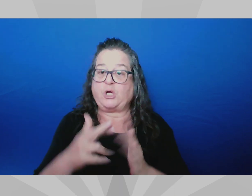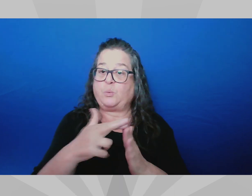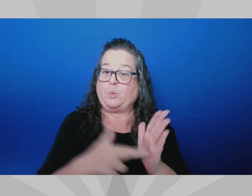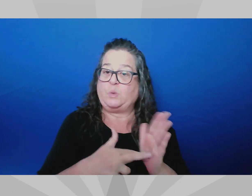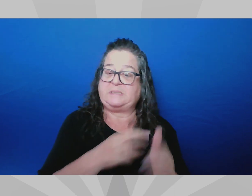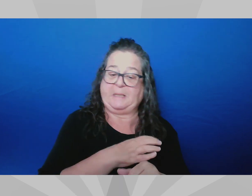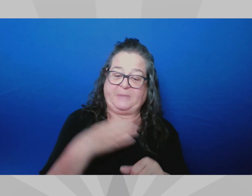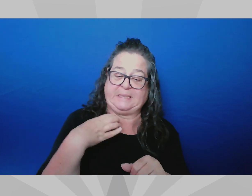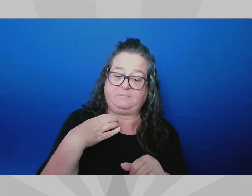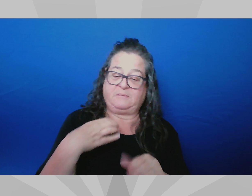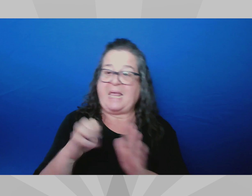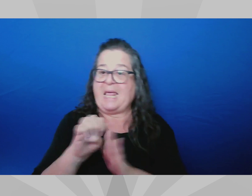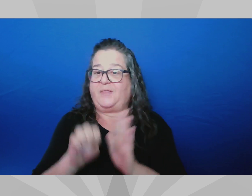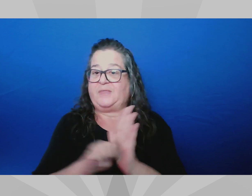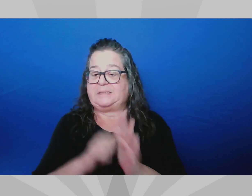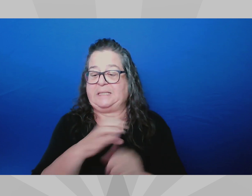Committee.